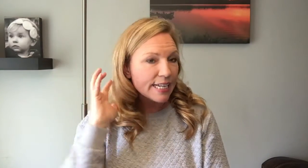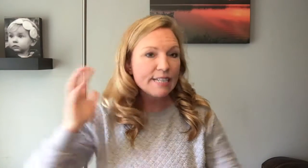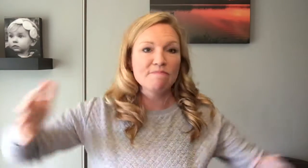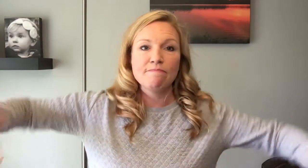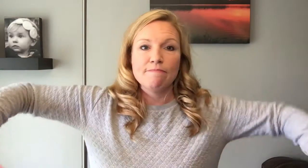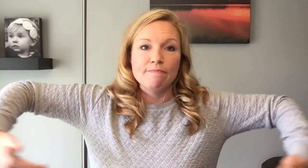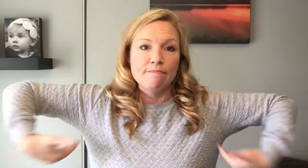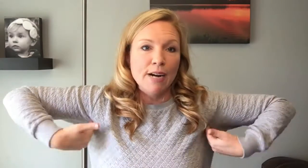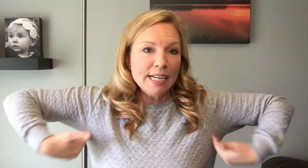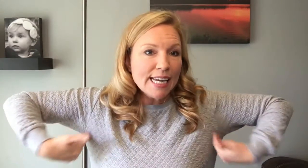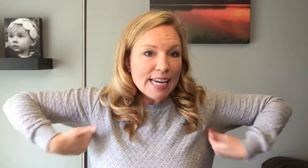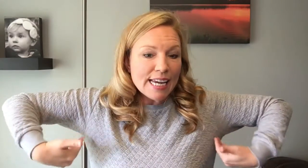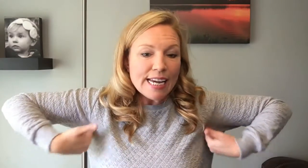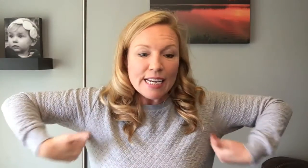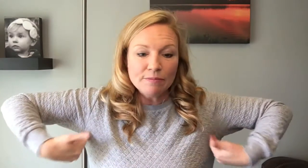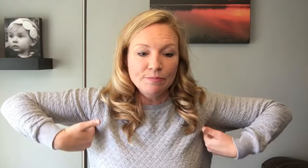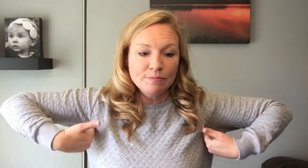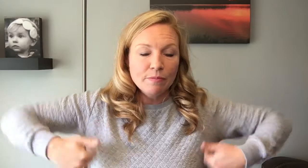lion, monkey.